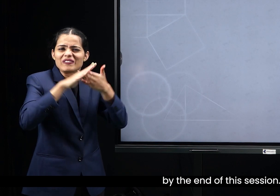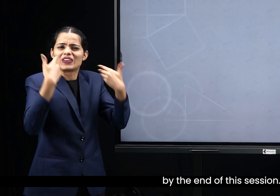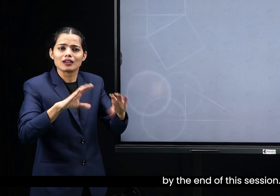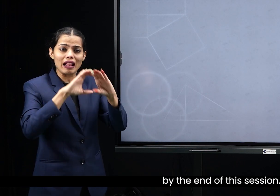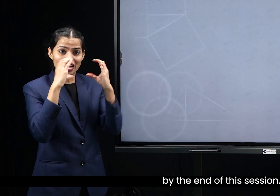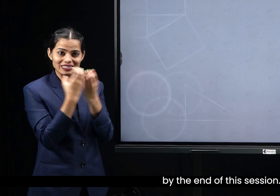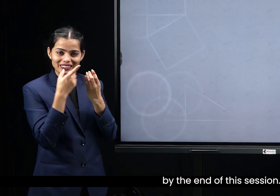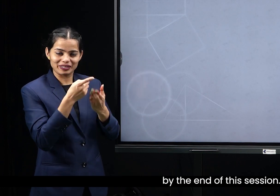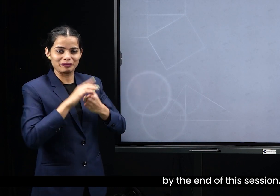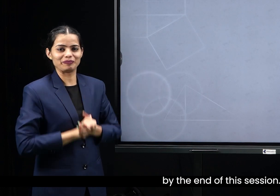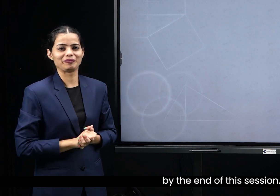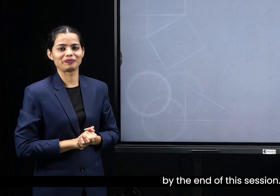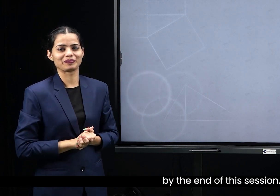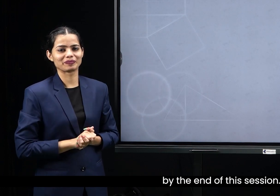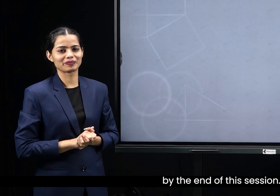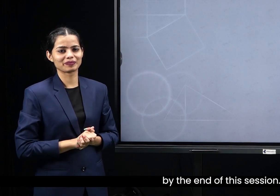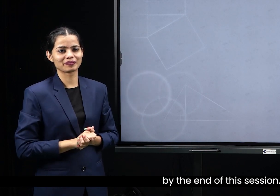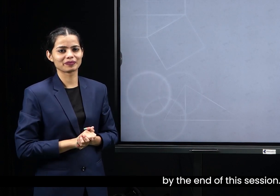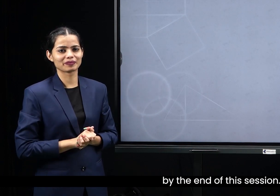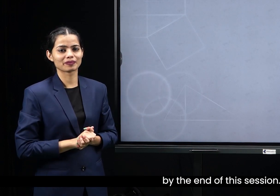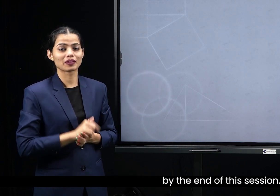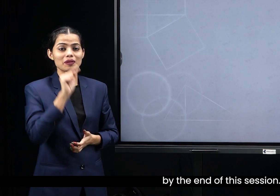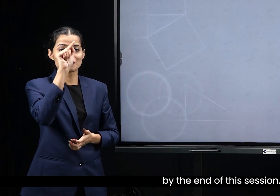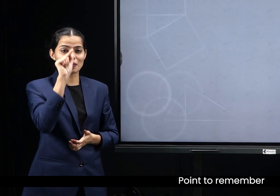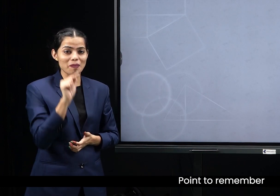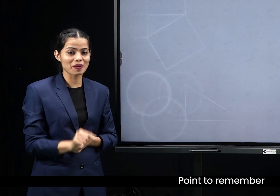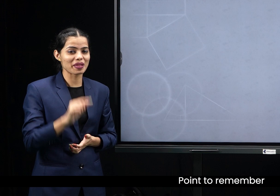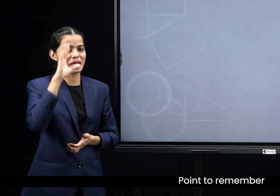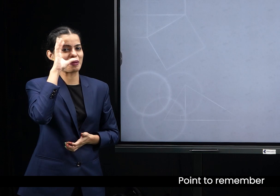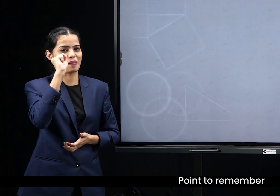are the same. of this session. Points to remember.